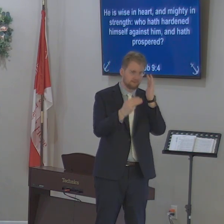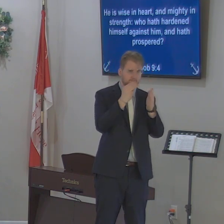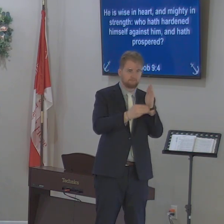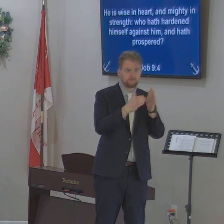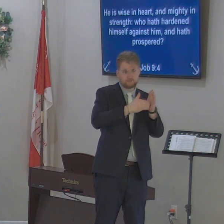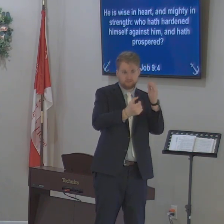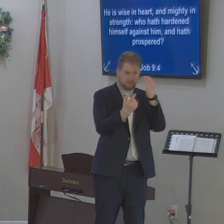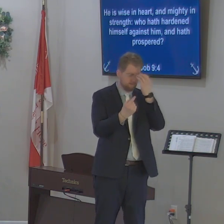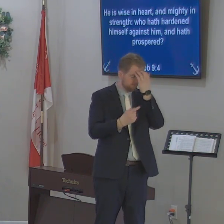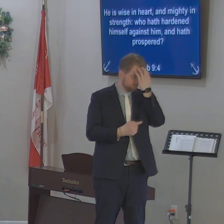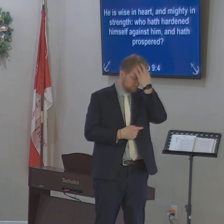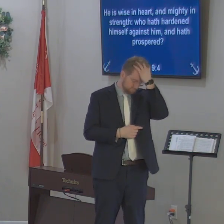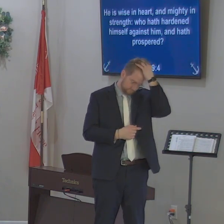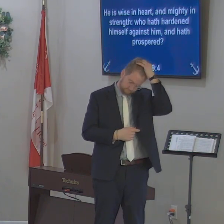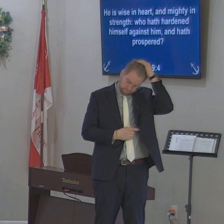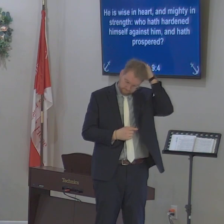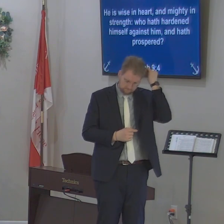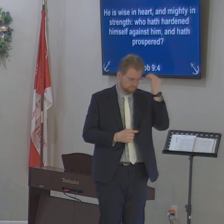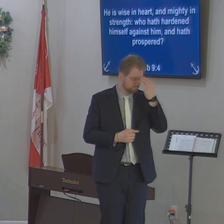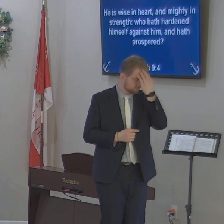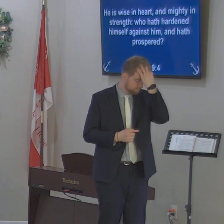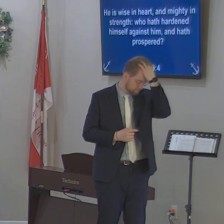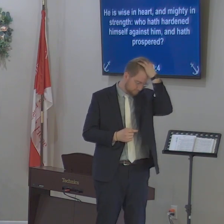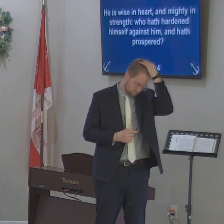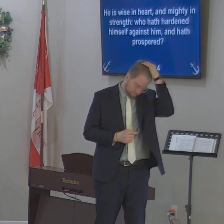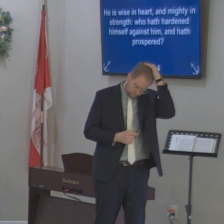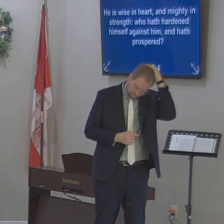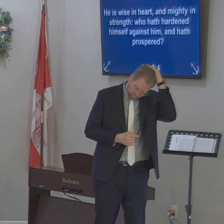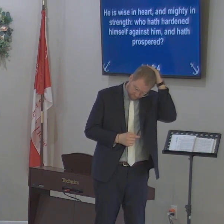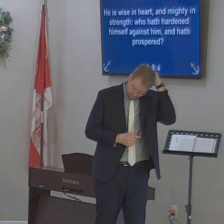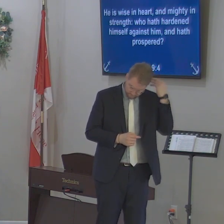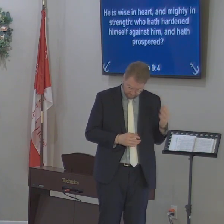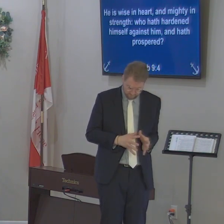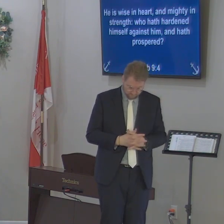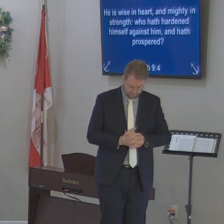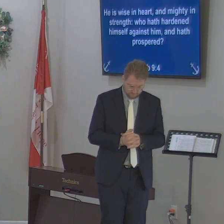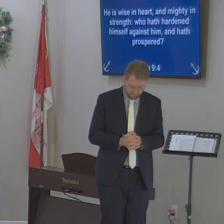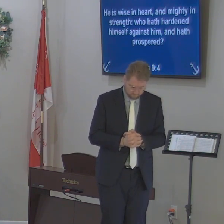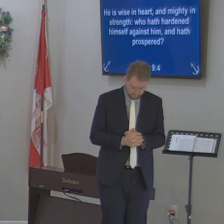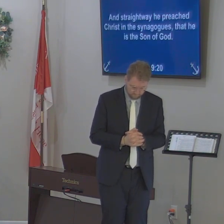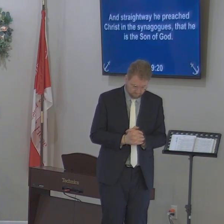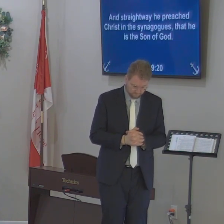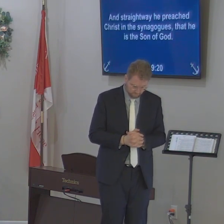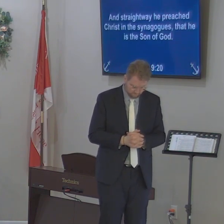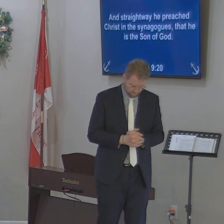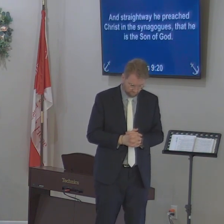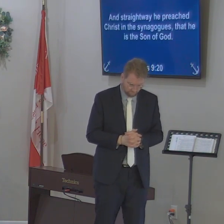11. Matthew chapter 11. I don't know if I put it up here or not.